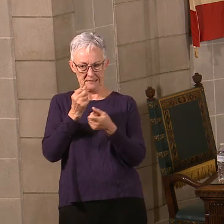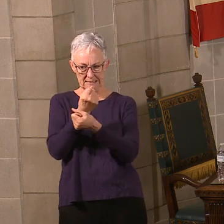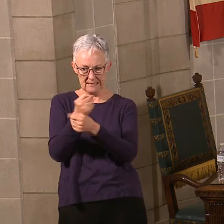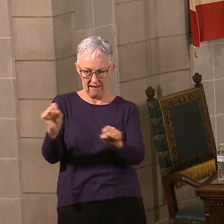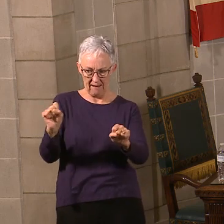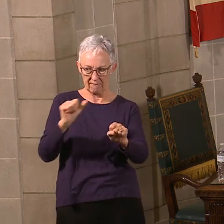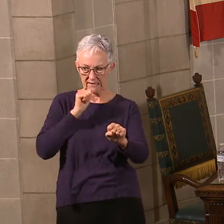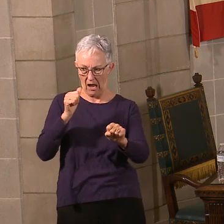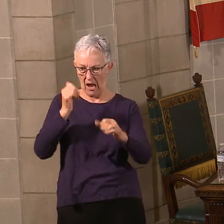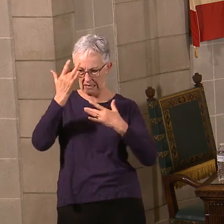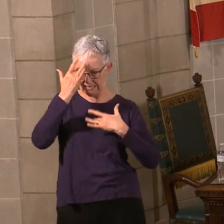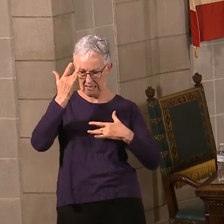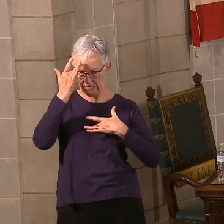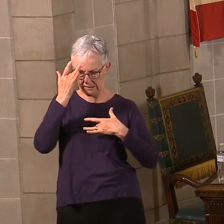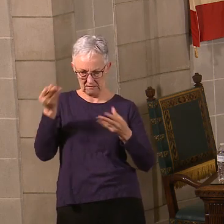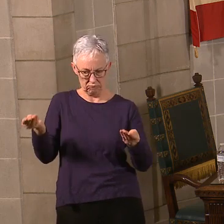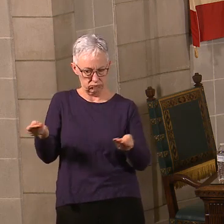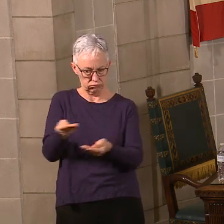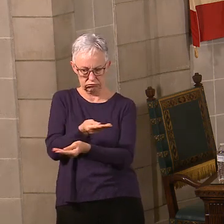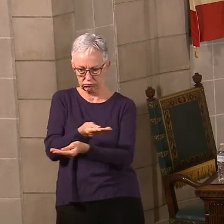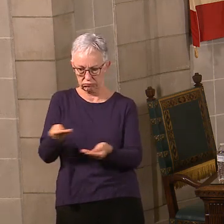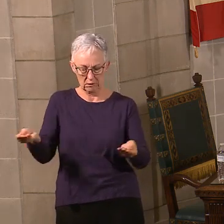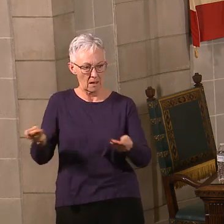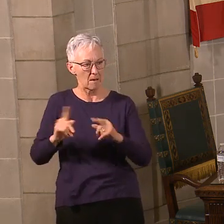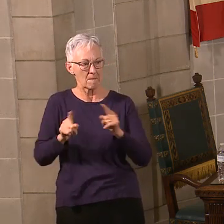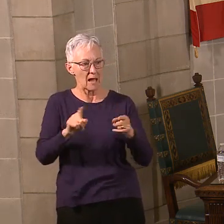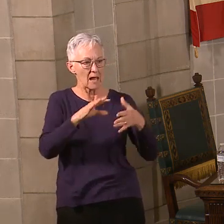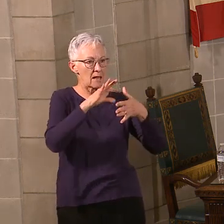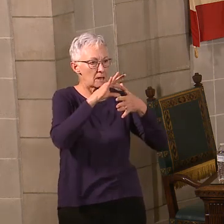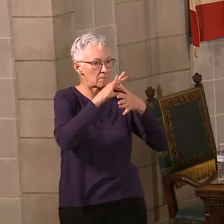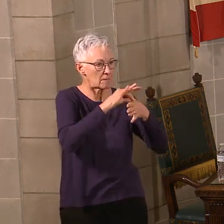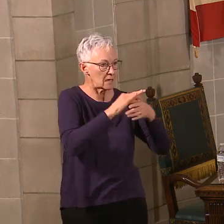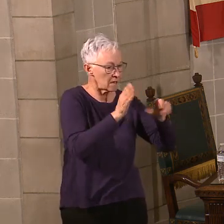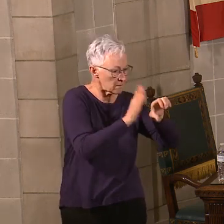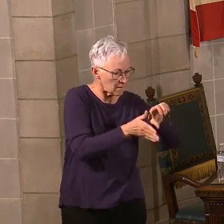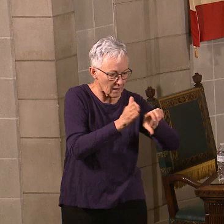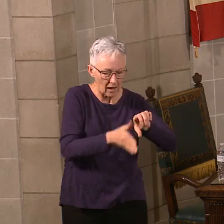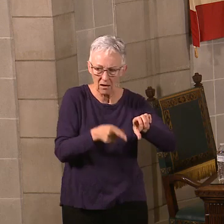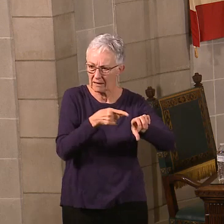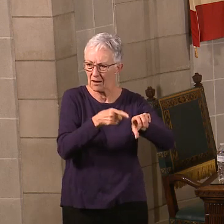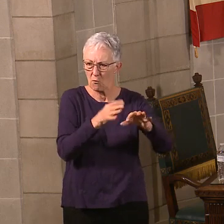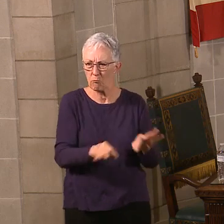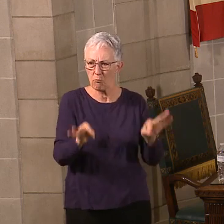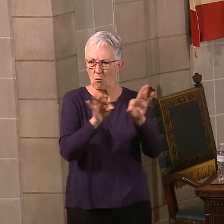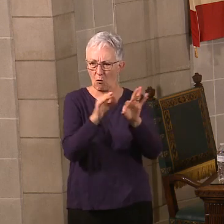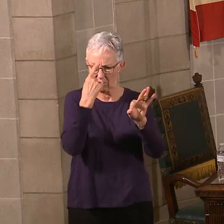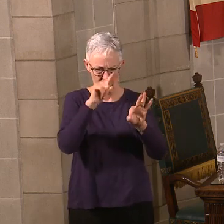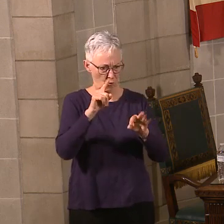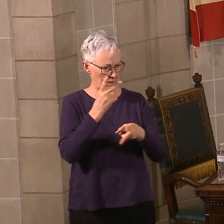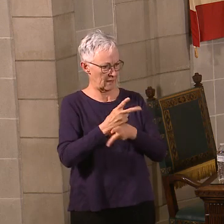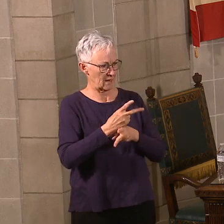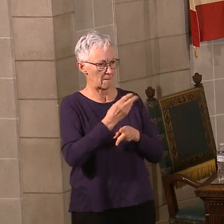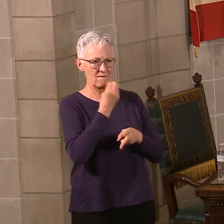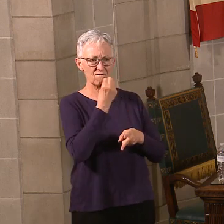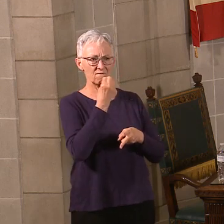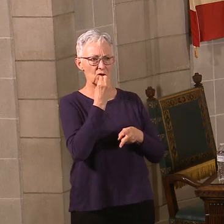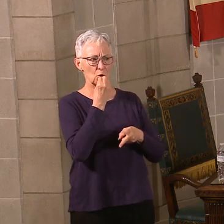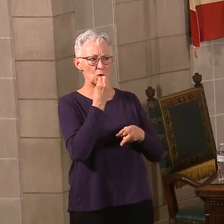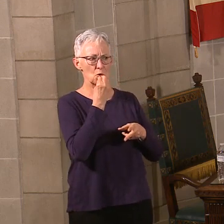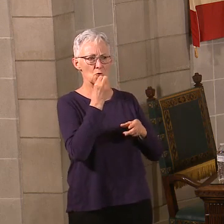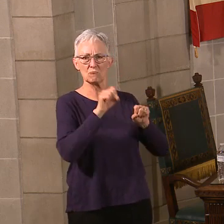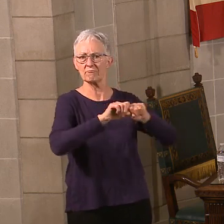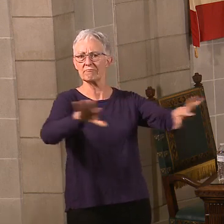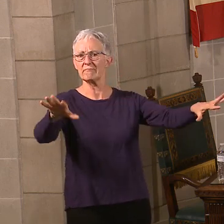essential industries to keeping our food supply chain going. I've talked to the folks specifically at JBS about what they're doing to help keep their teammates